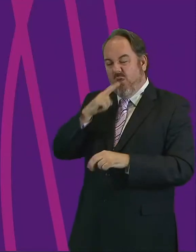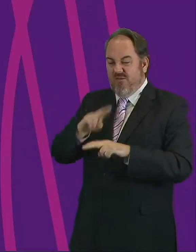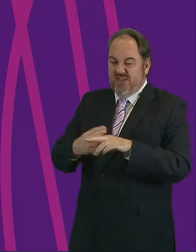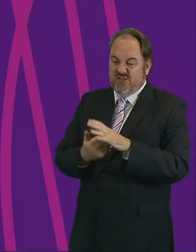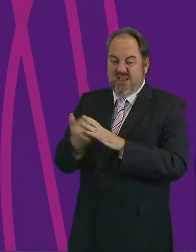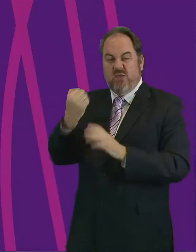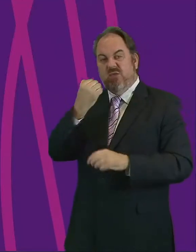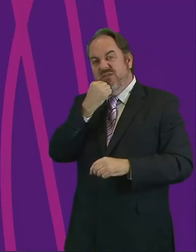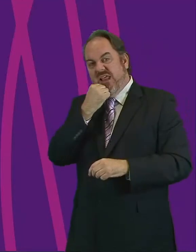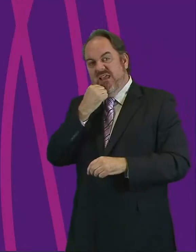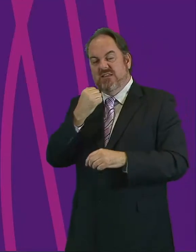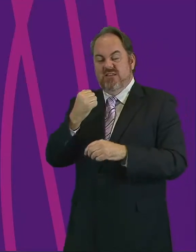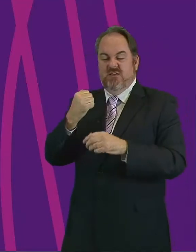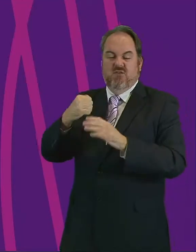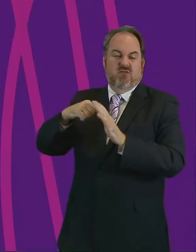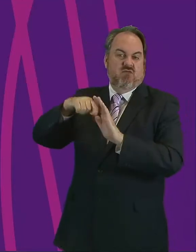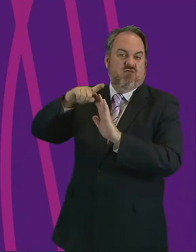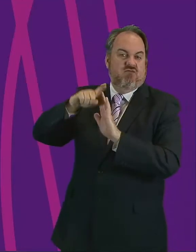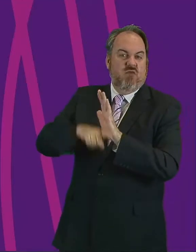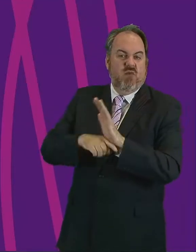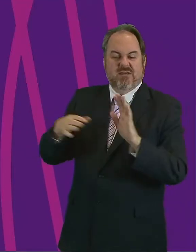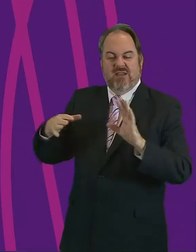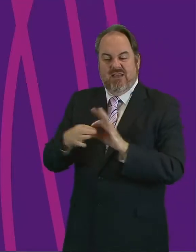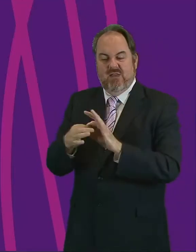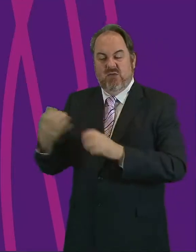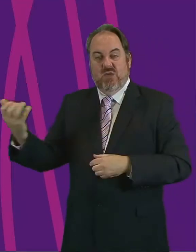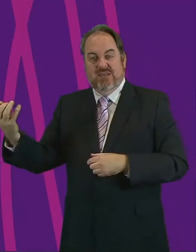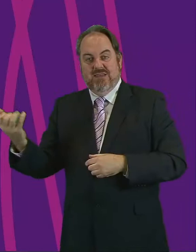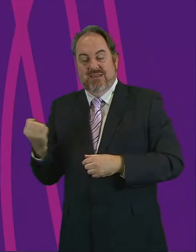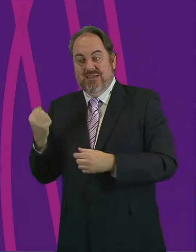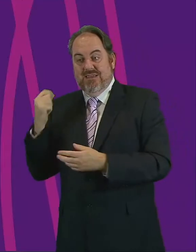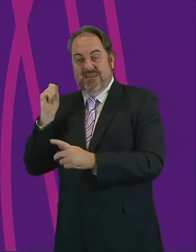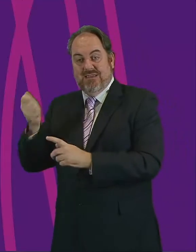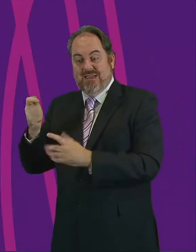the demands they make, they must give us the powers or the funding to do it.